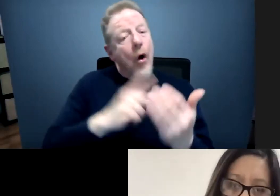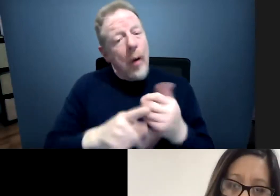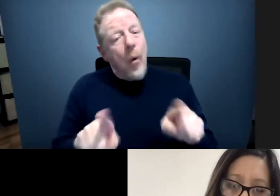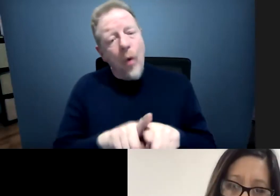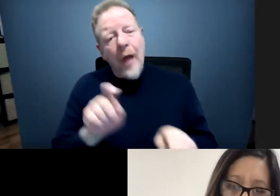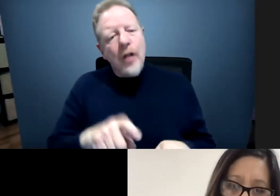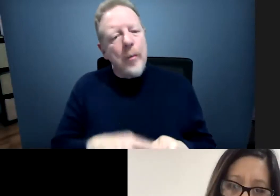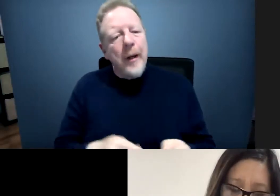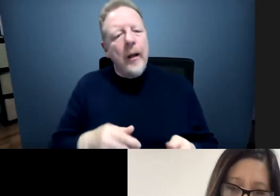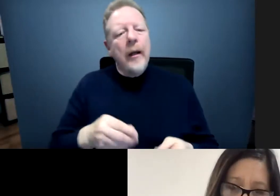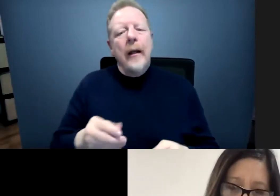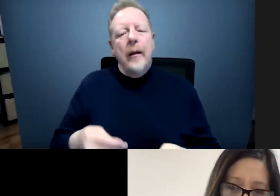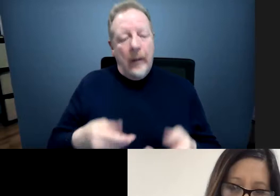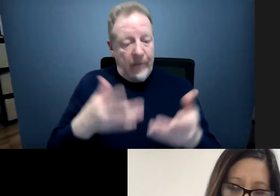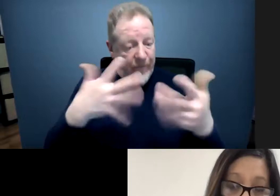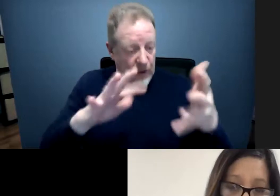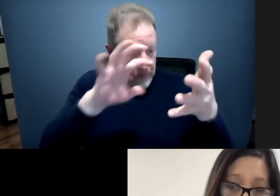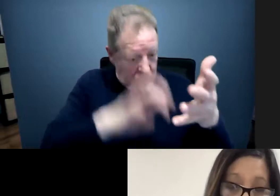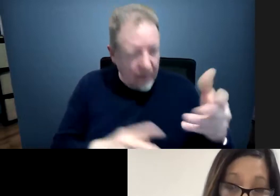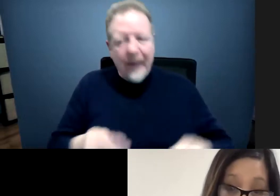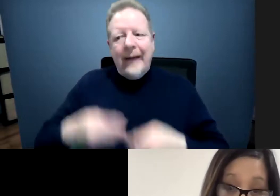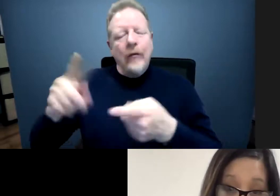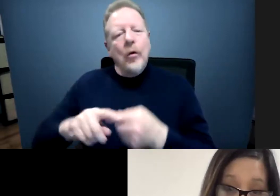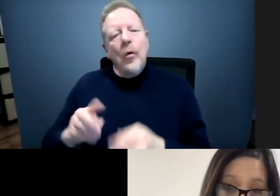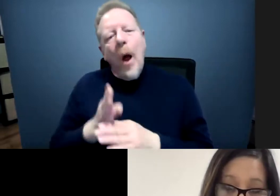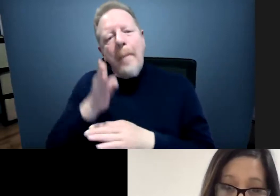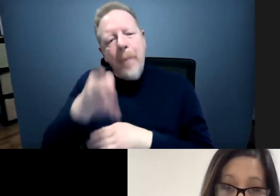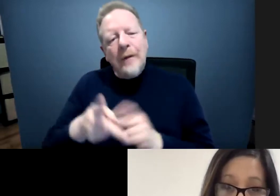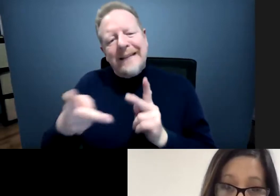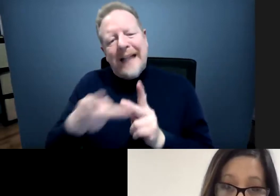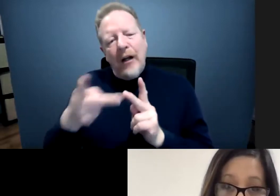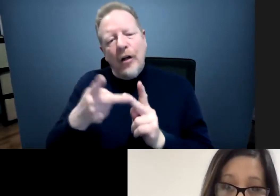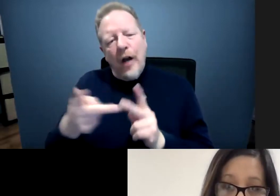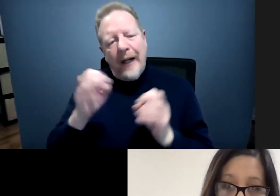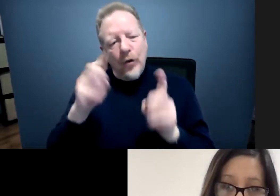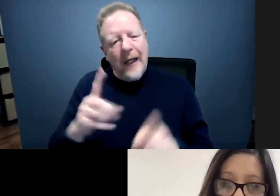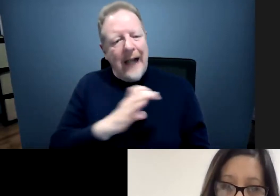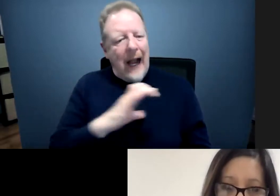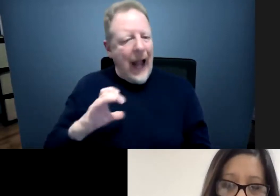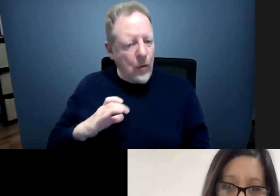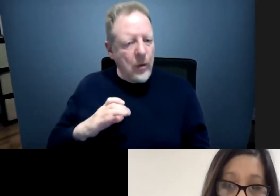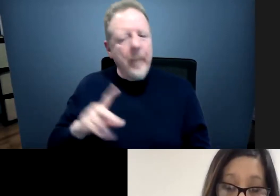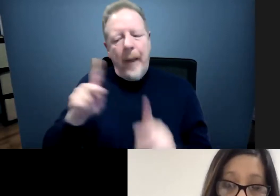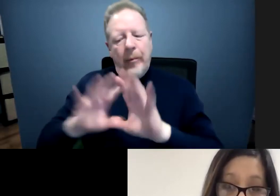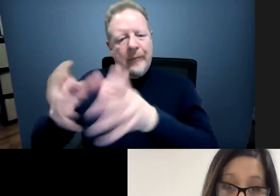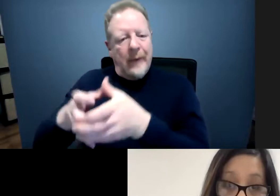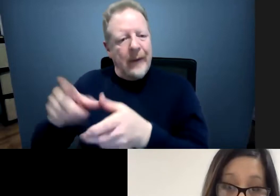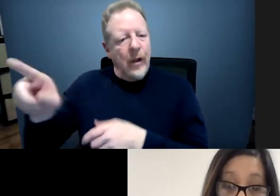a post-secondary education council. And so there's a group of individuals at Rhode Island College who have